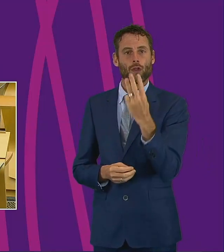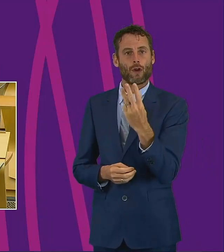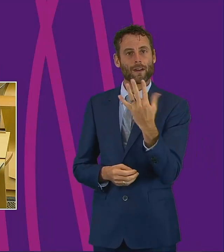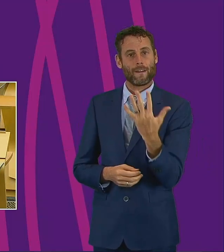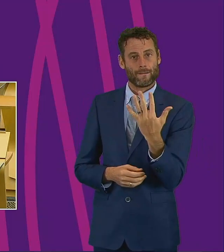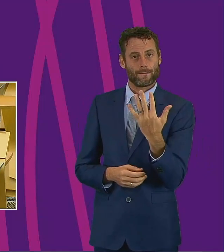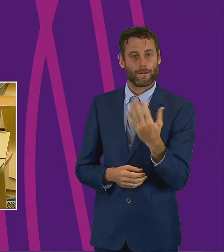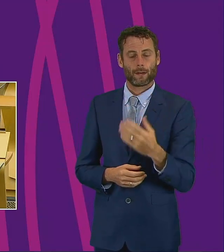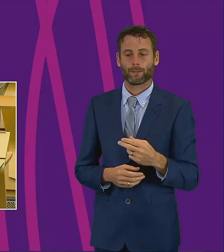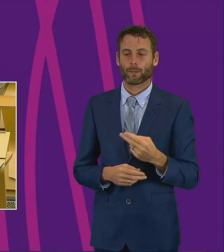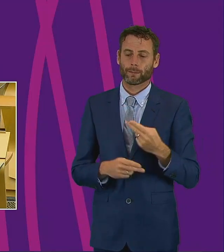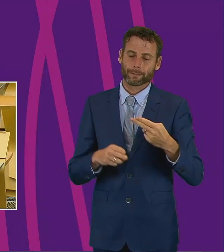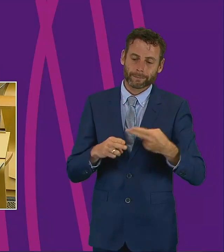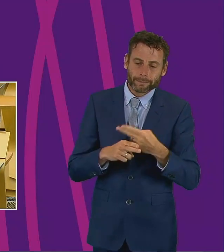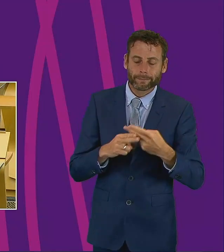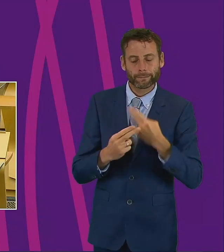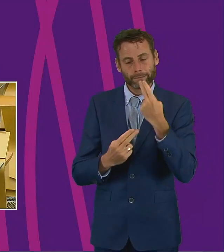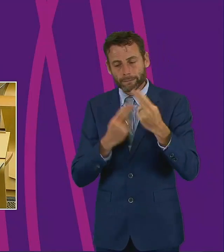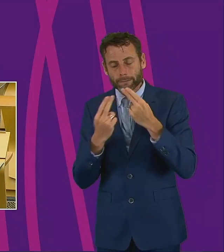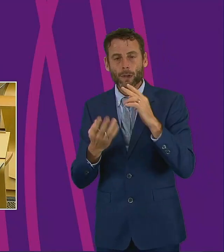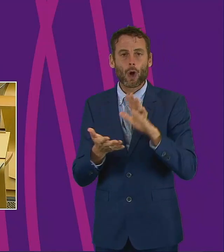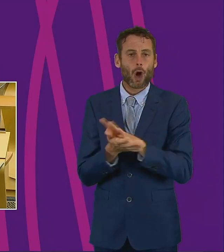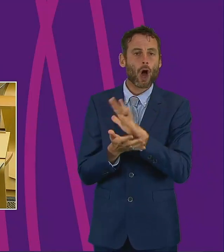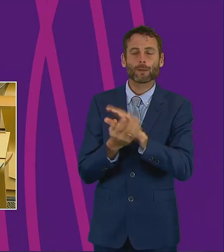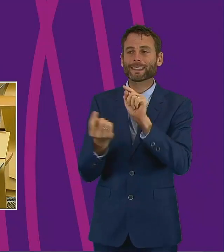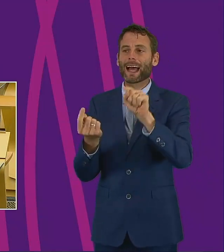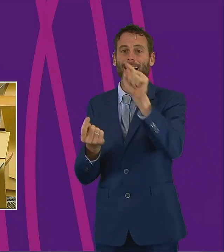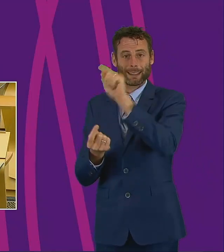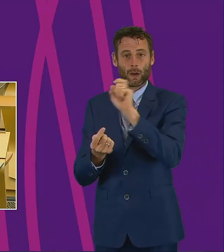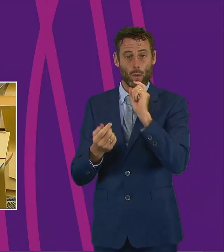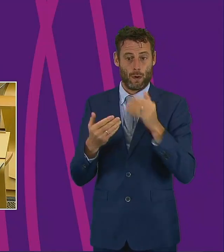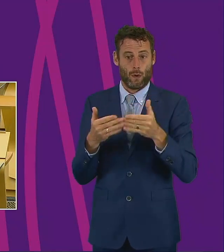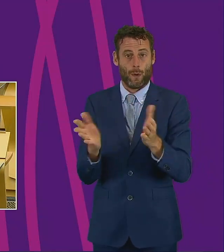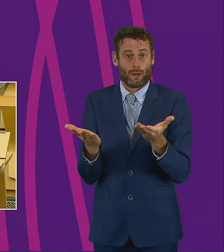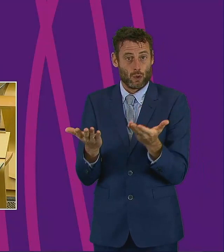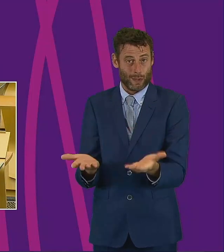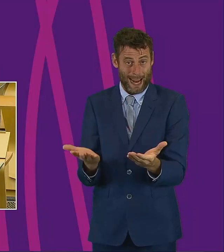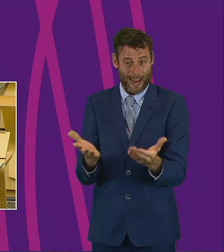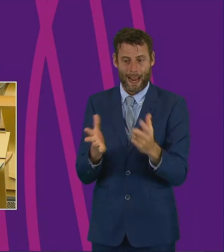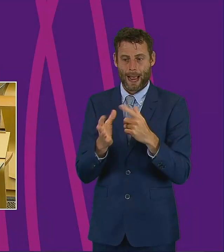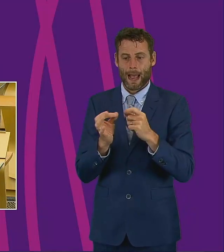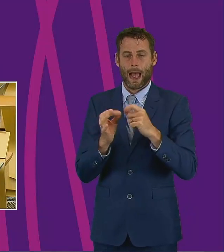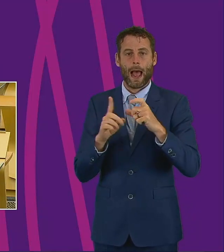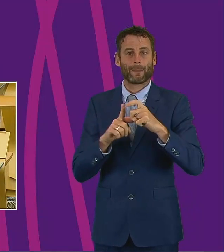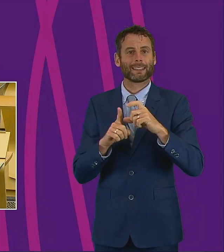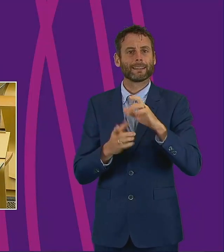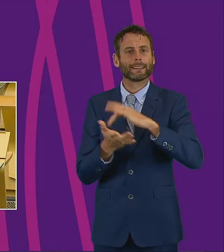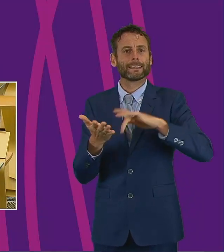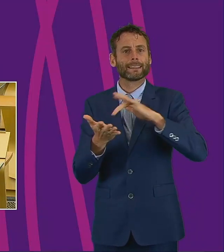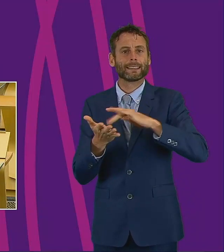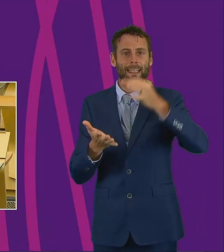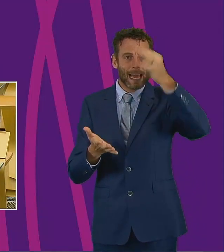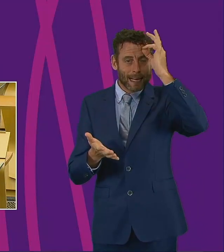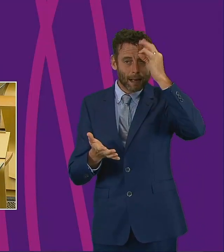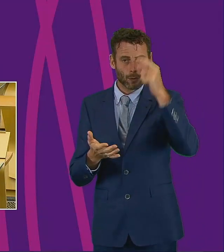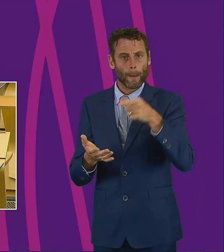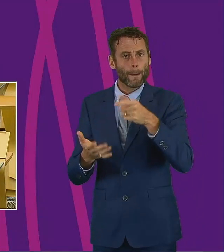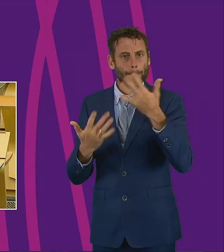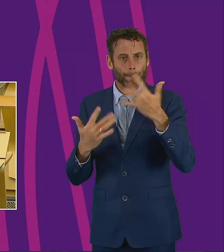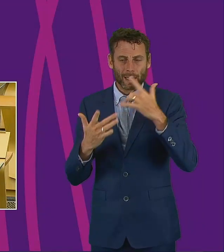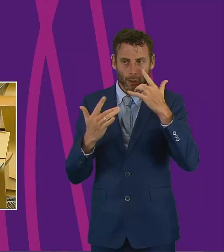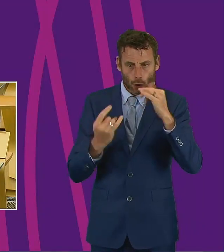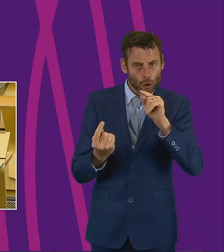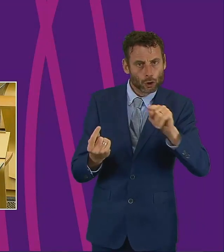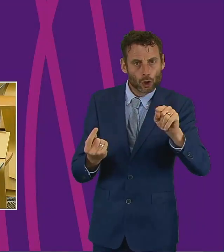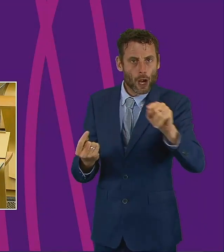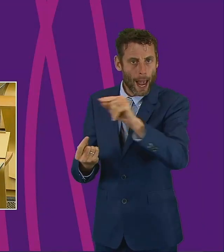in Aberdeen is due to reopen from today. In preparation for that, Aberdeen City Council has been carrying out environmental health checks at premises across